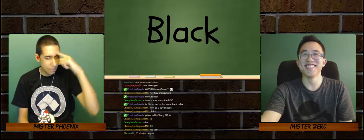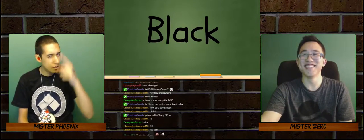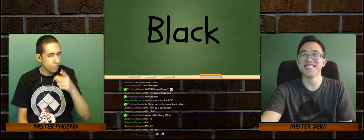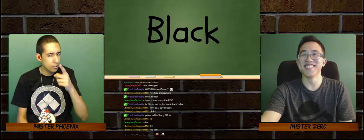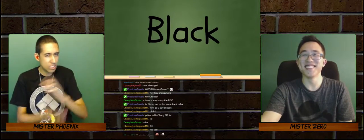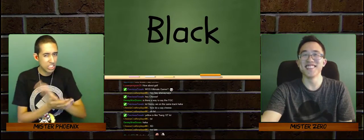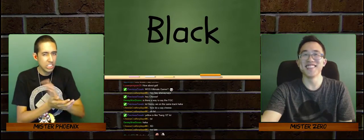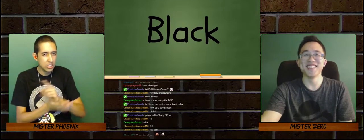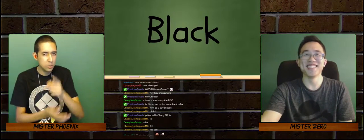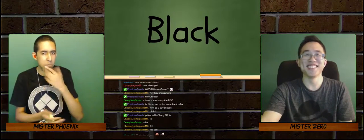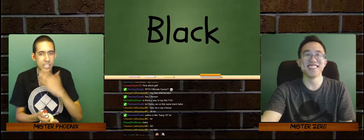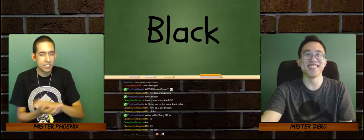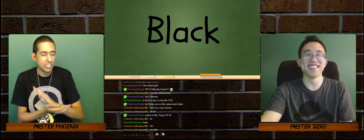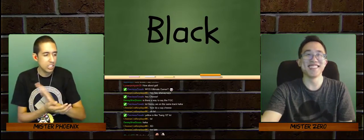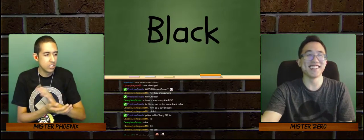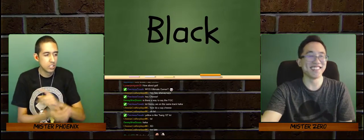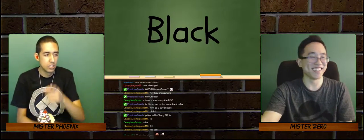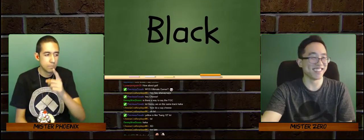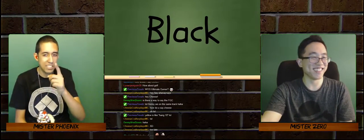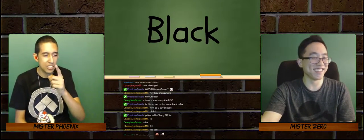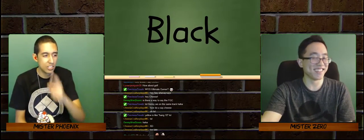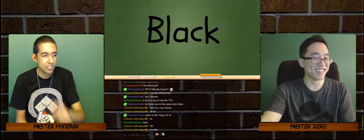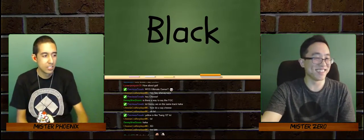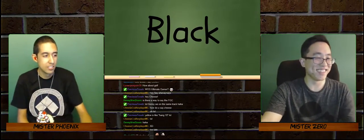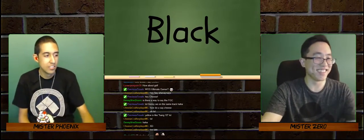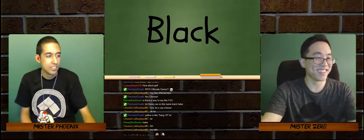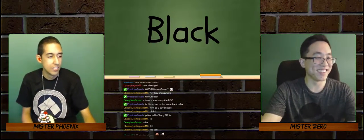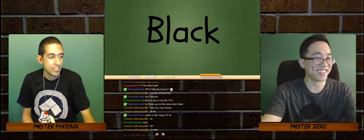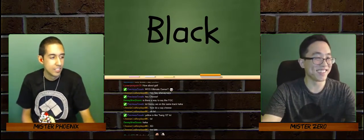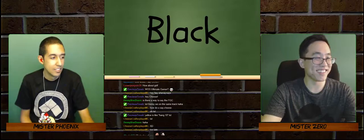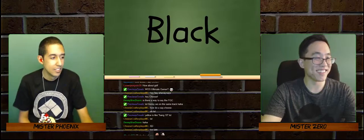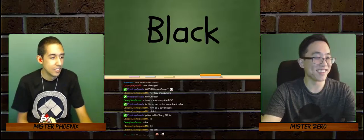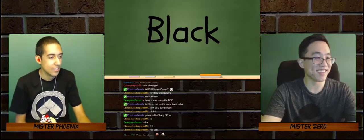Like, oh, cheese, you bad cheese. Bad cheese.